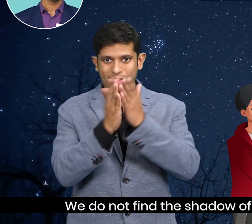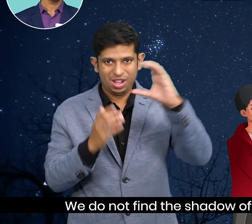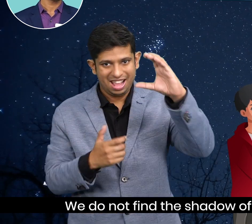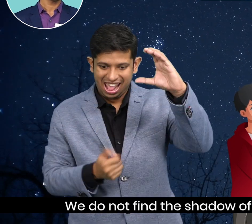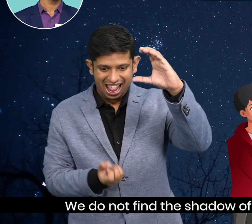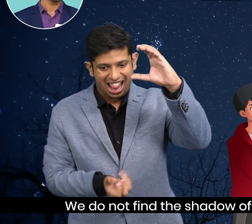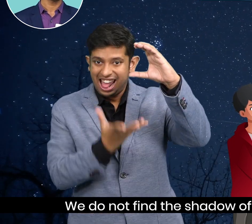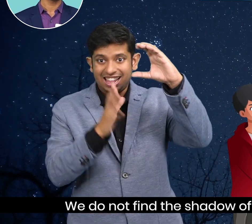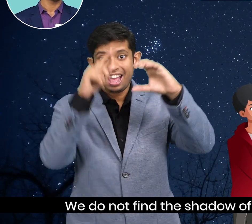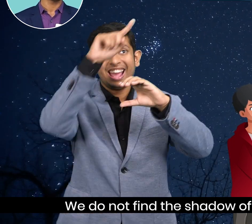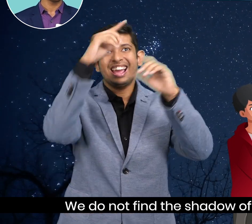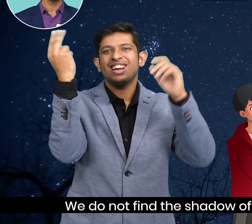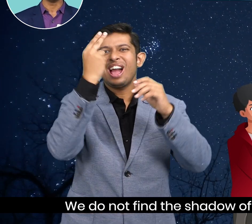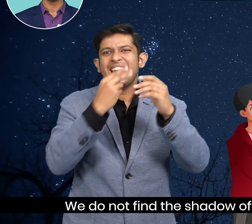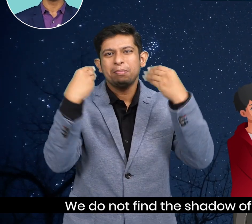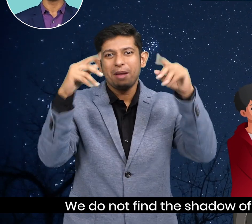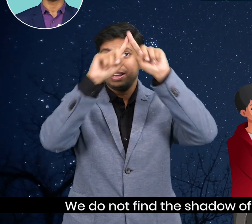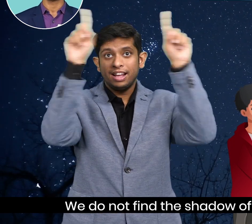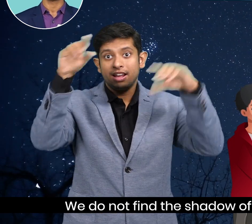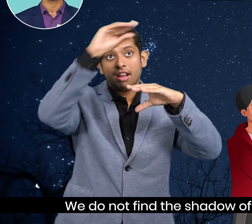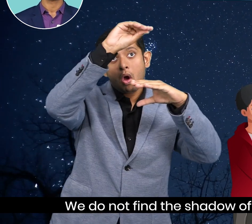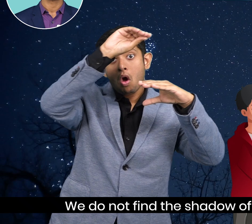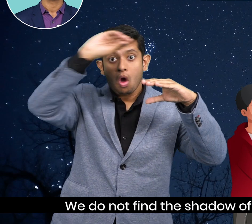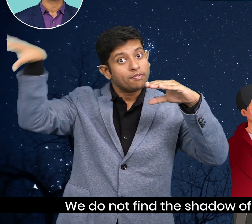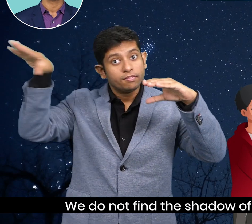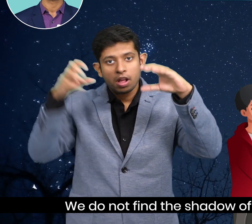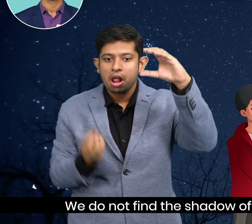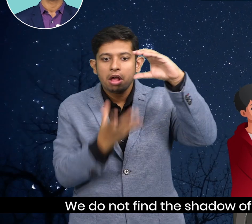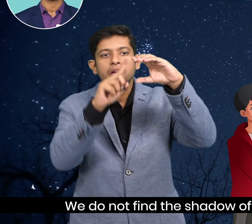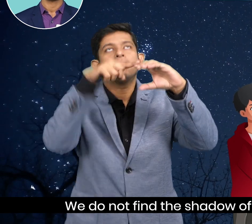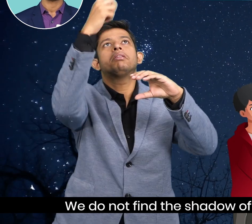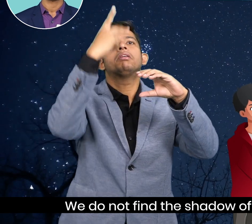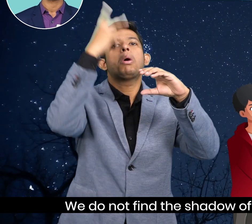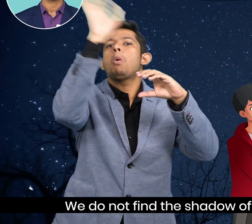We do not find the shadow of the book if we move the sheet.